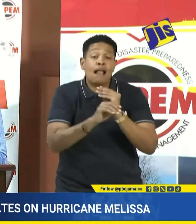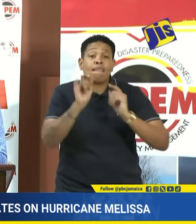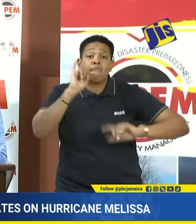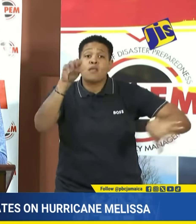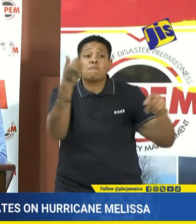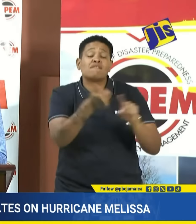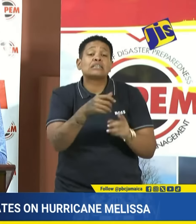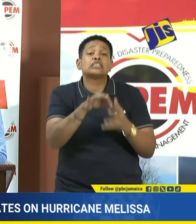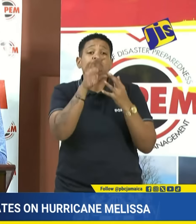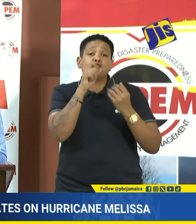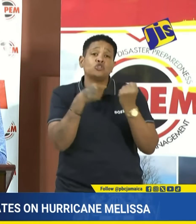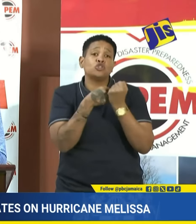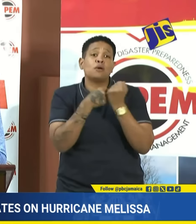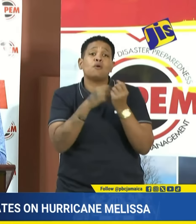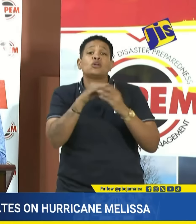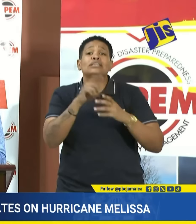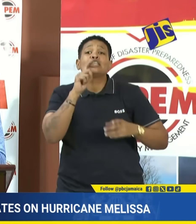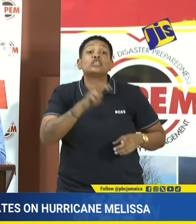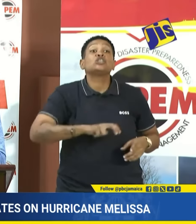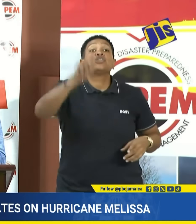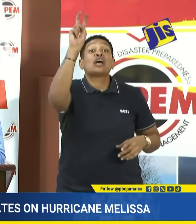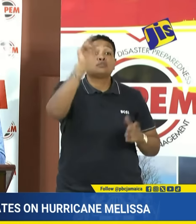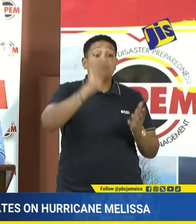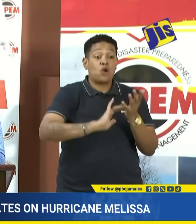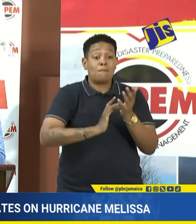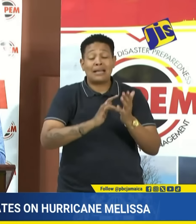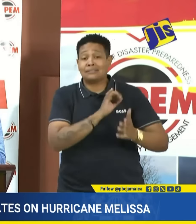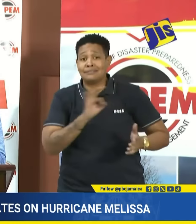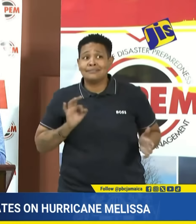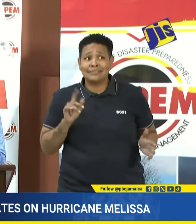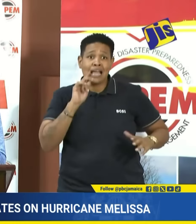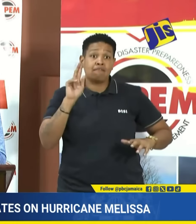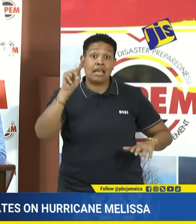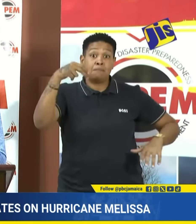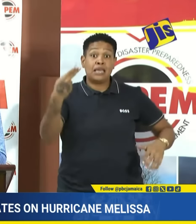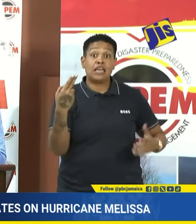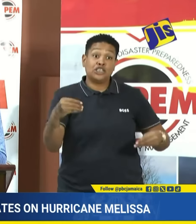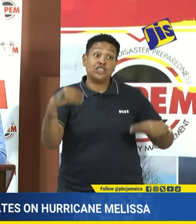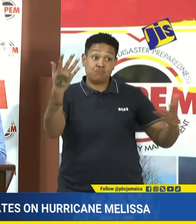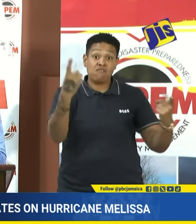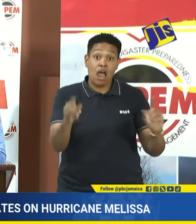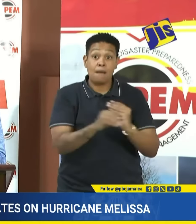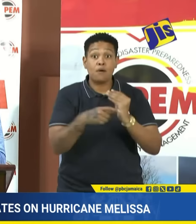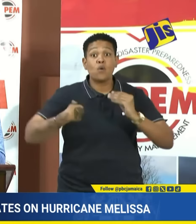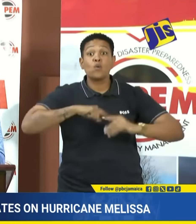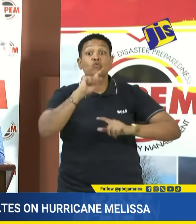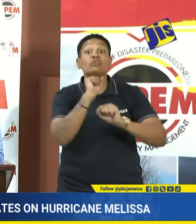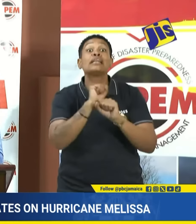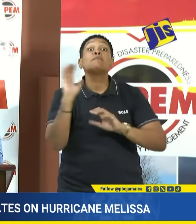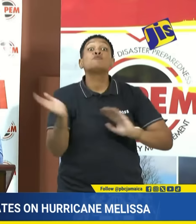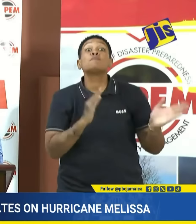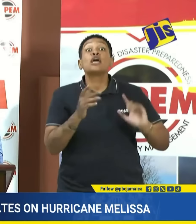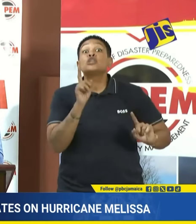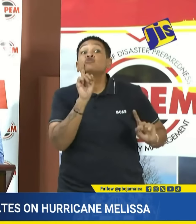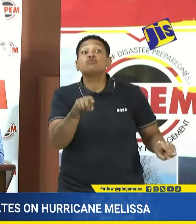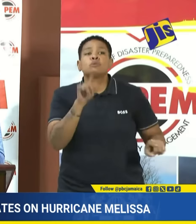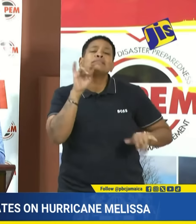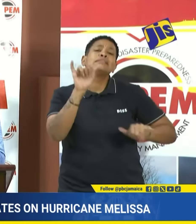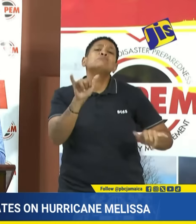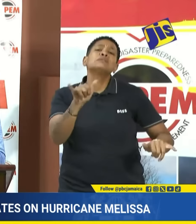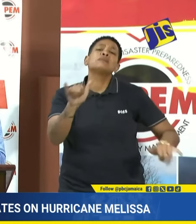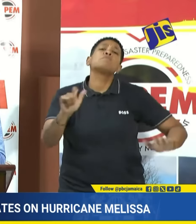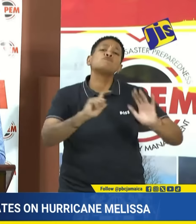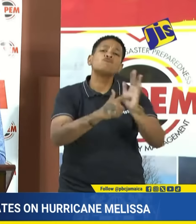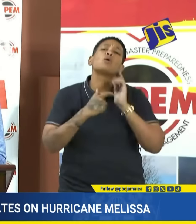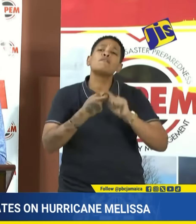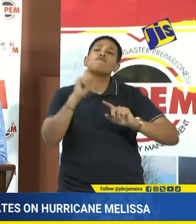also providing special support in transporting medical staff to the KPH, and we are prepared to respond to similar